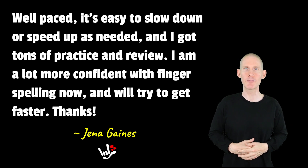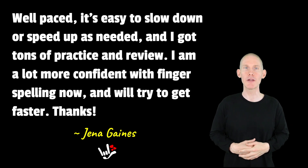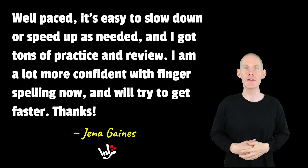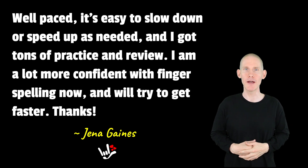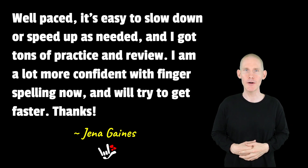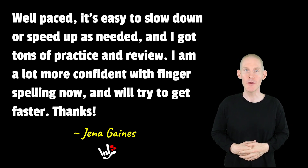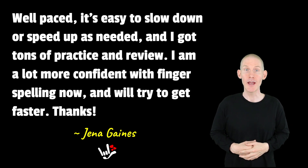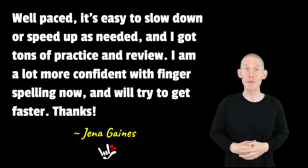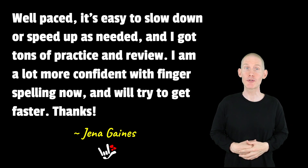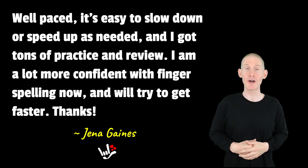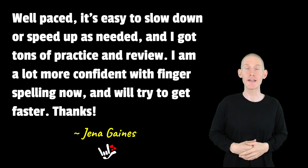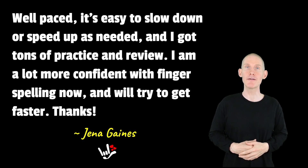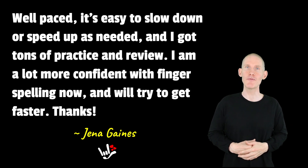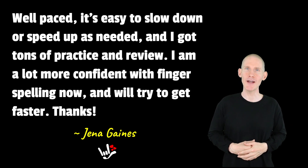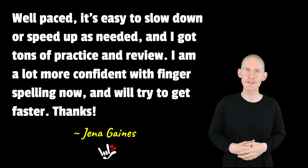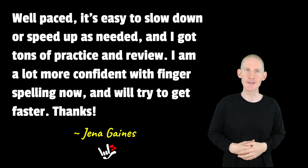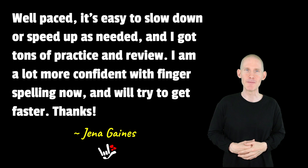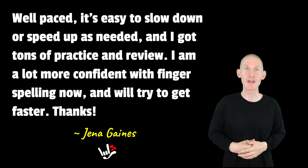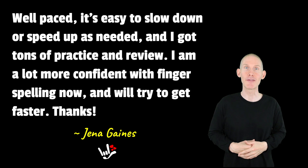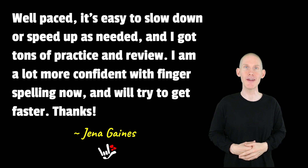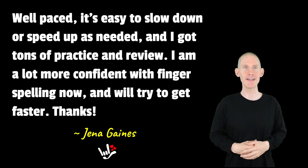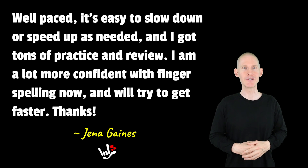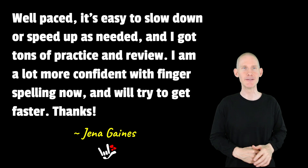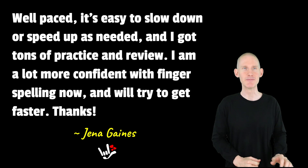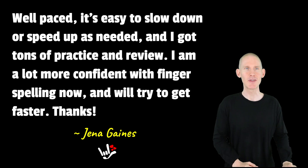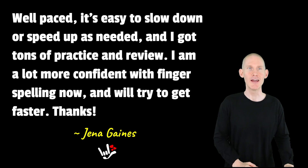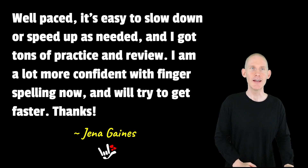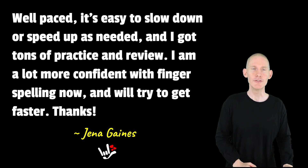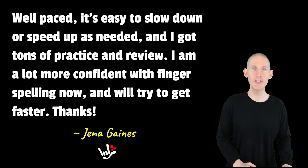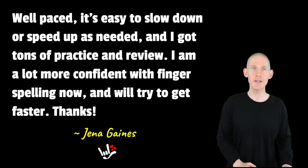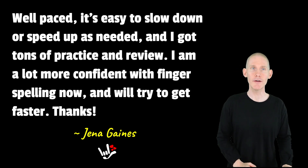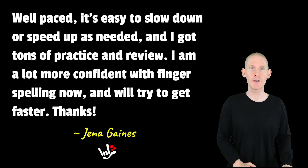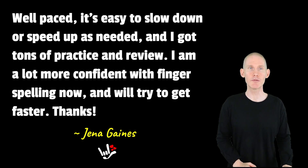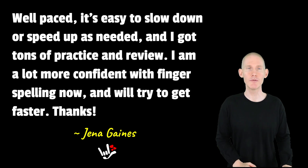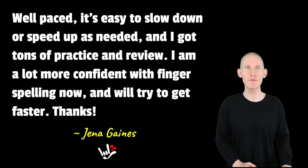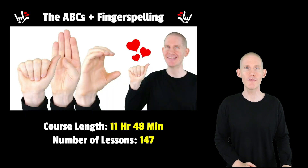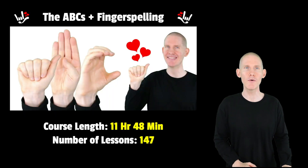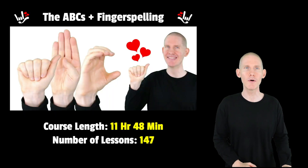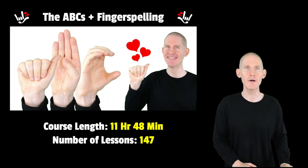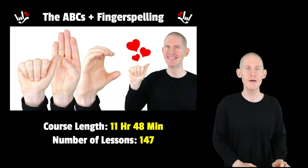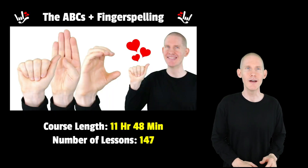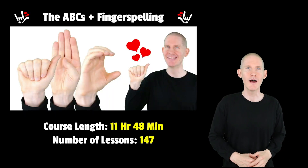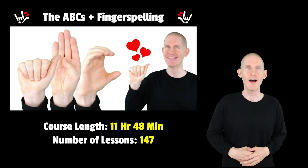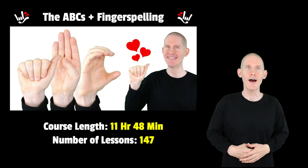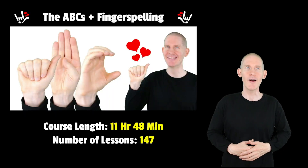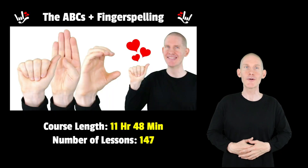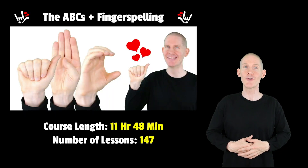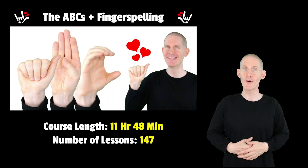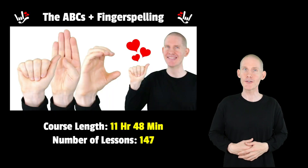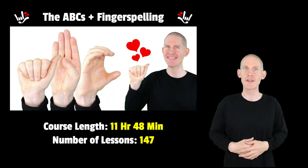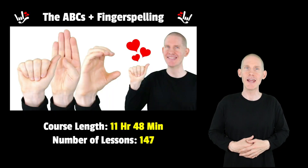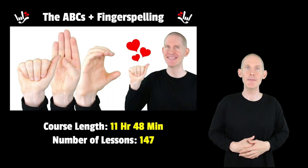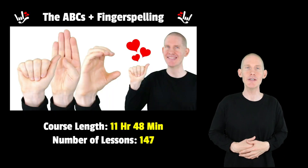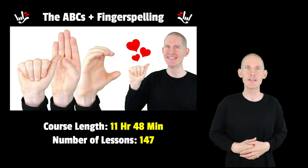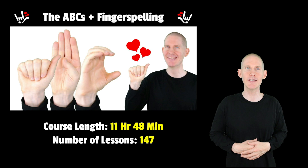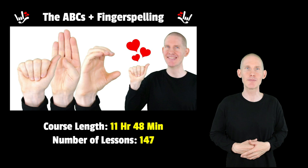fingerspelling now, and will try to get faster. Thanks. Gina left this review for our course, the ABCs